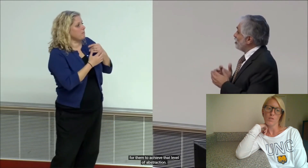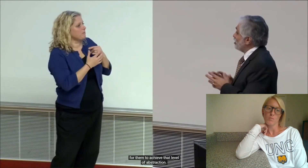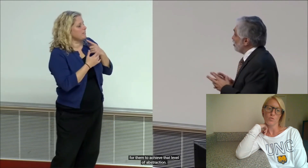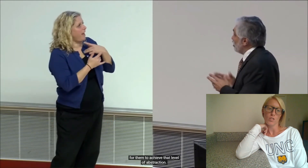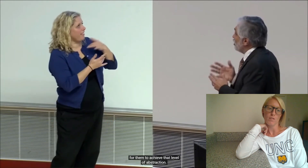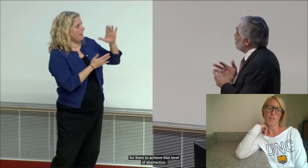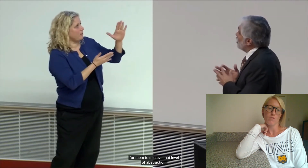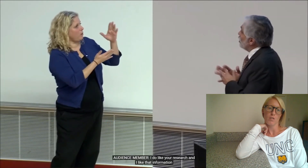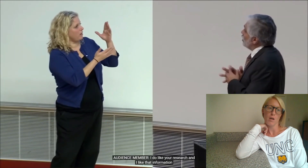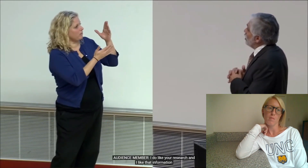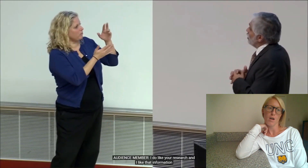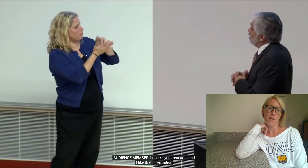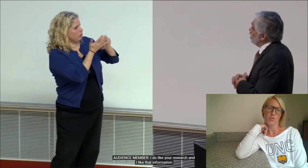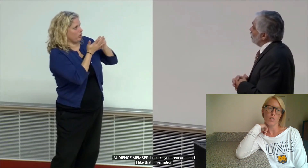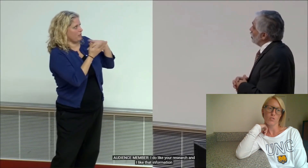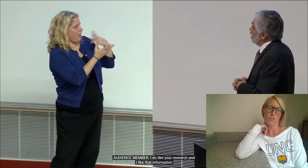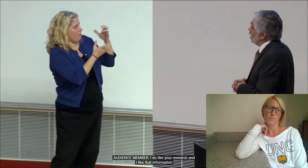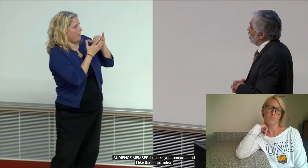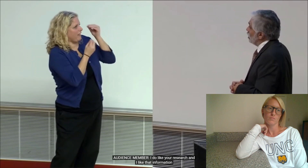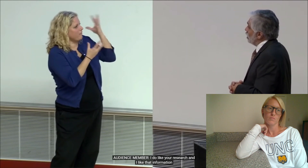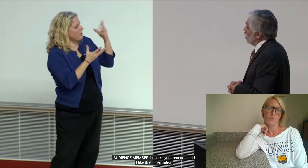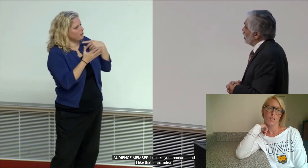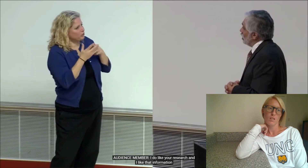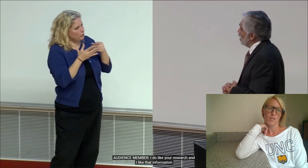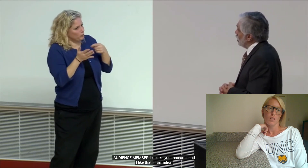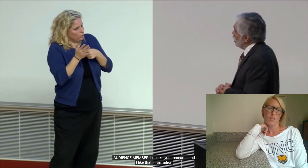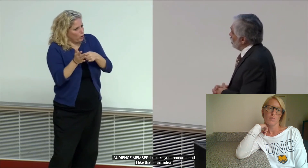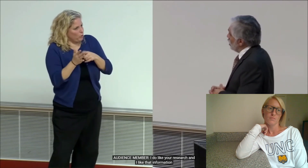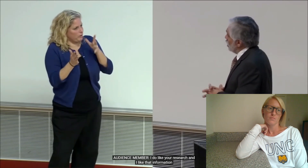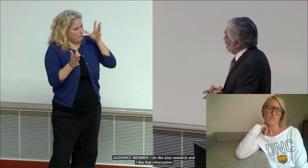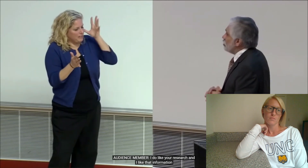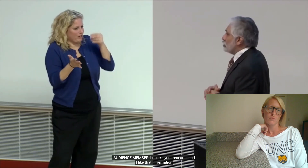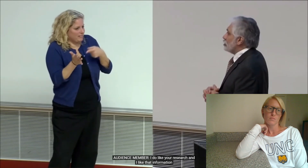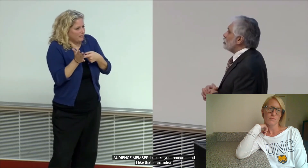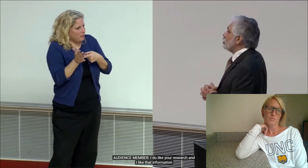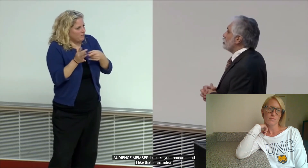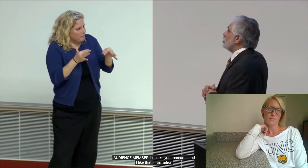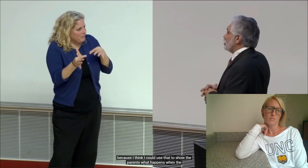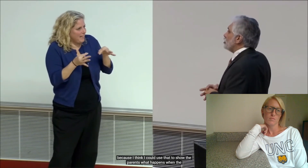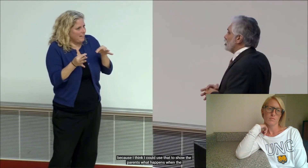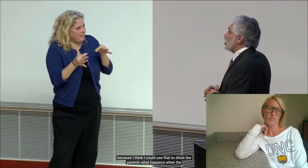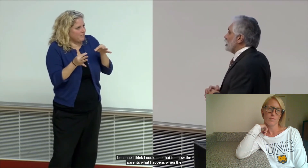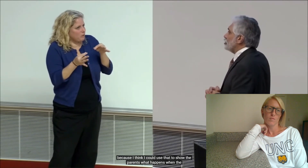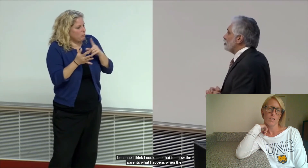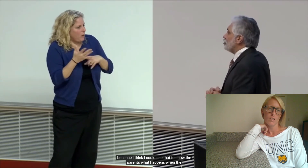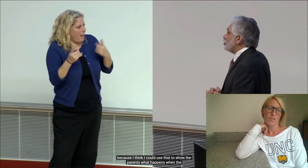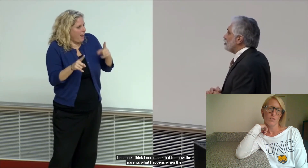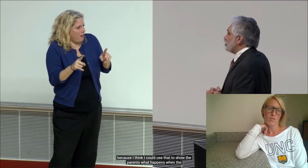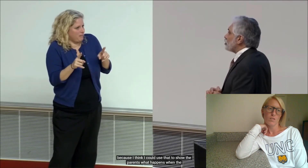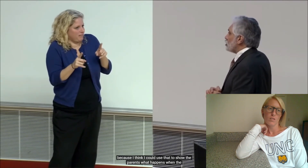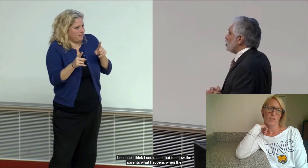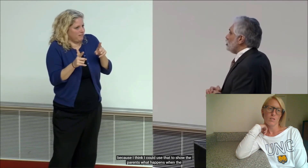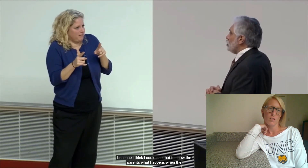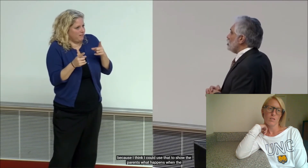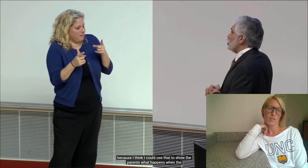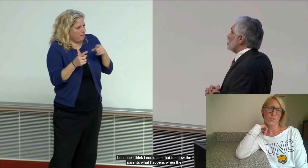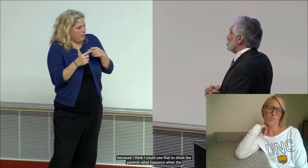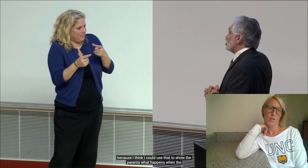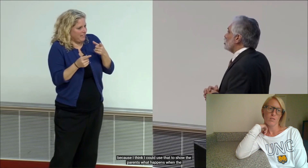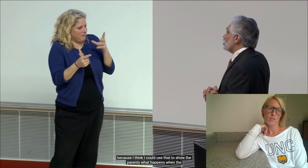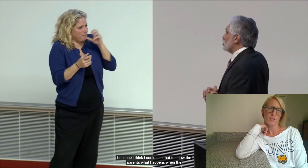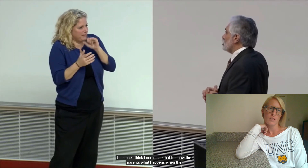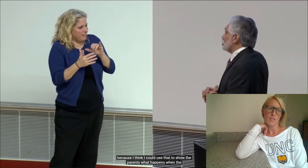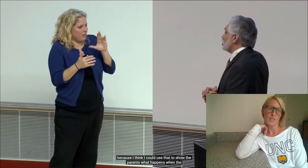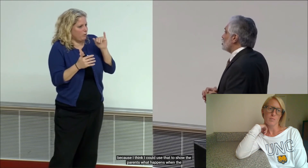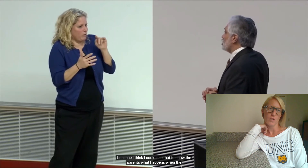that level of impossible for them to achieve that abstraction. level of abstraction. I do like your research, and I'd like that information because I think I could use that to show the parents